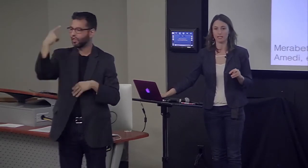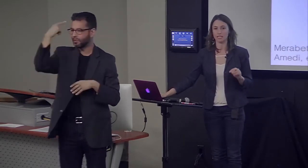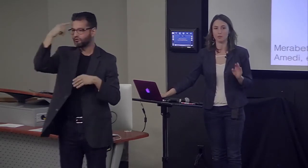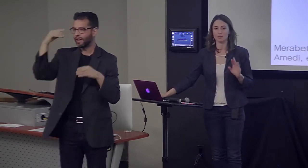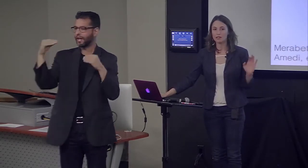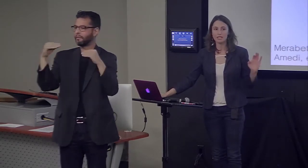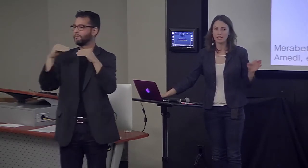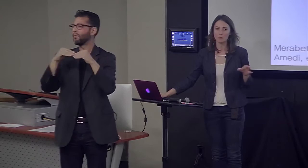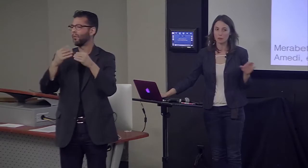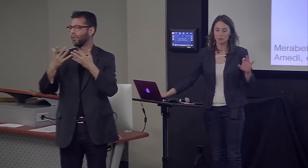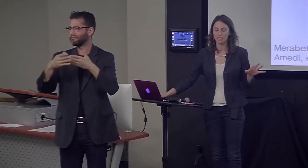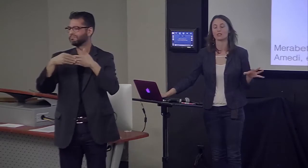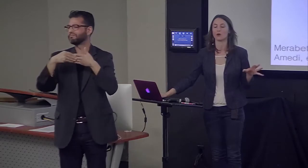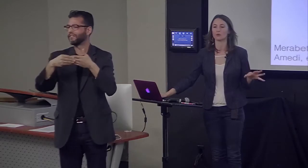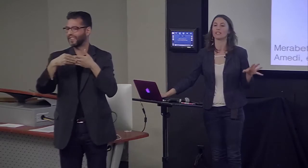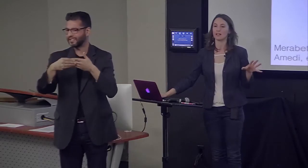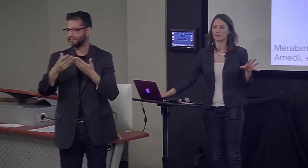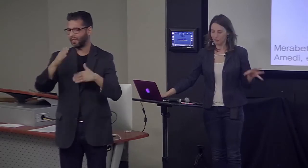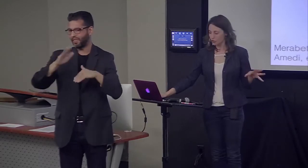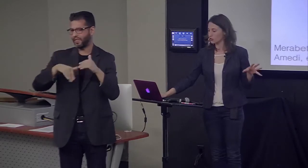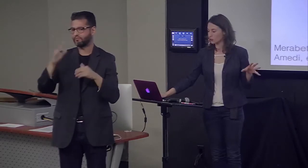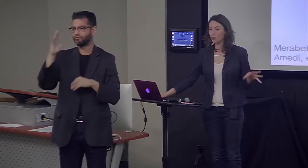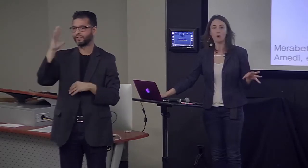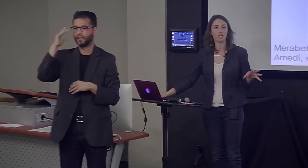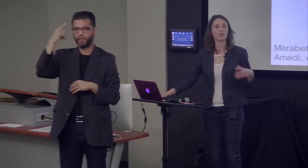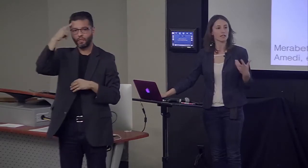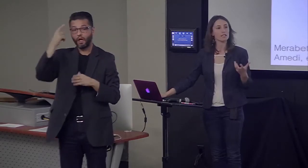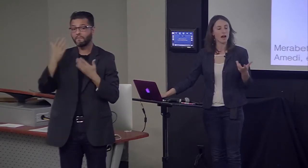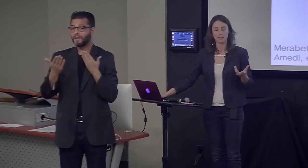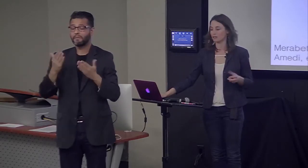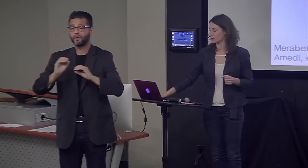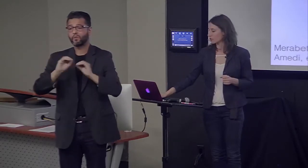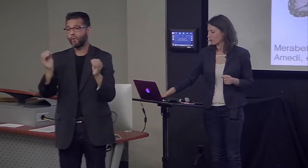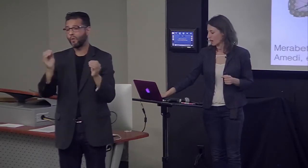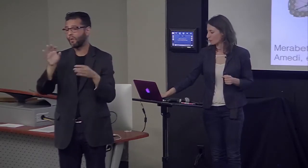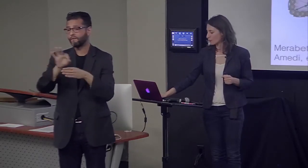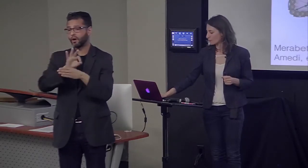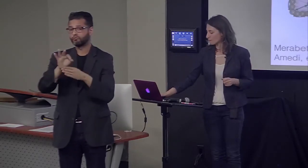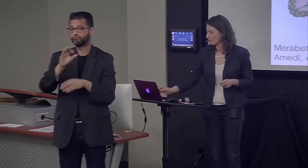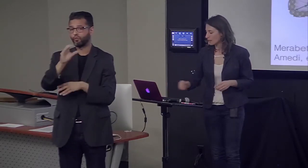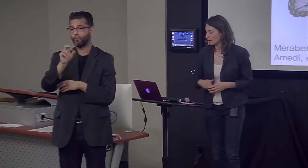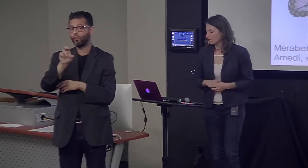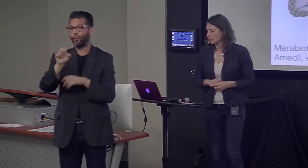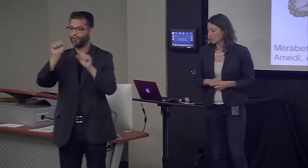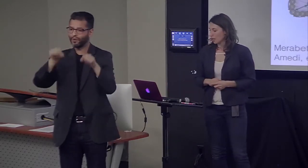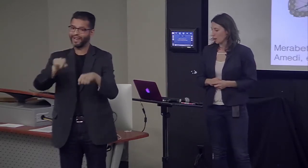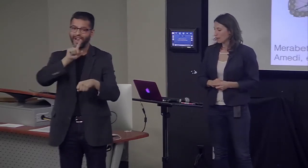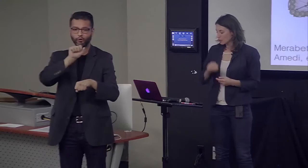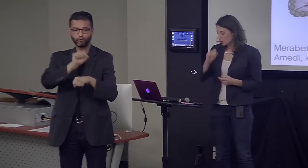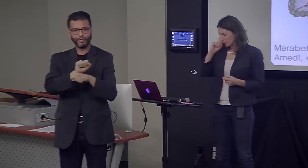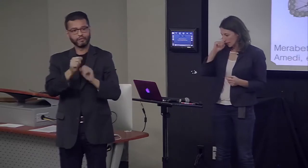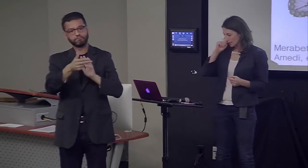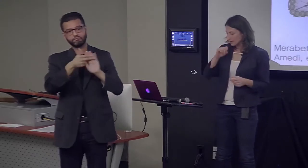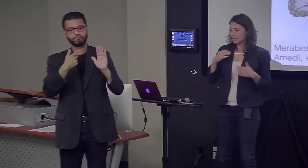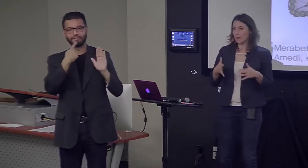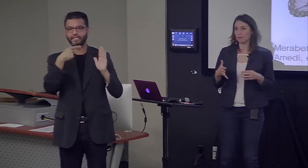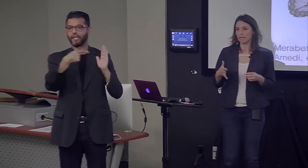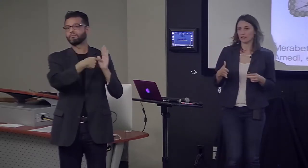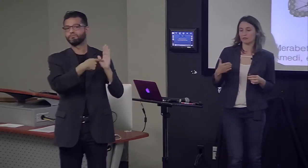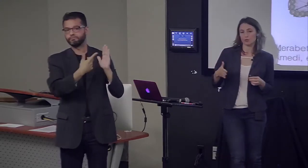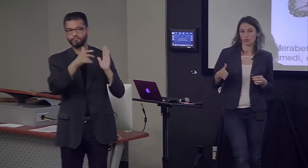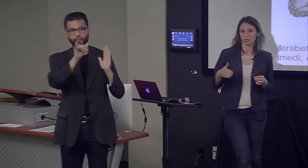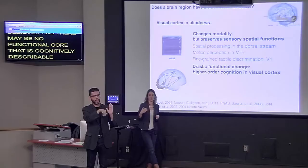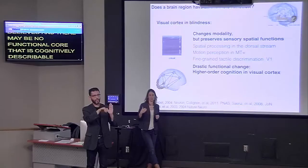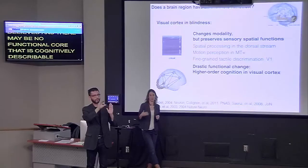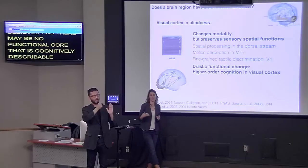we previously believed, and there may be no functional core that is cognitively describable. And so what I think is happening